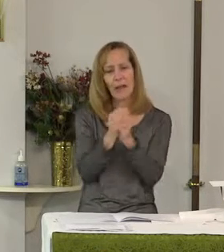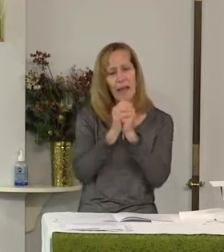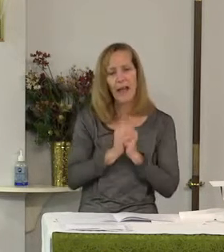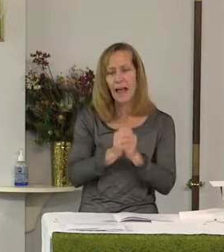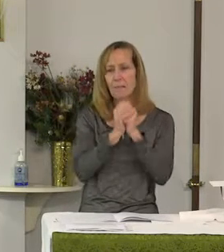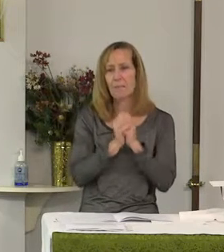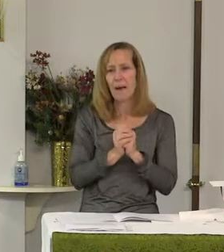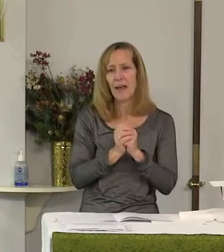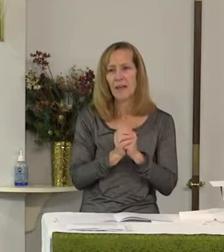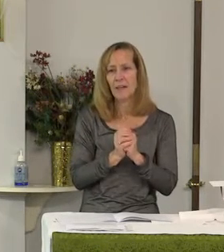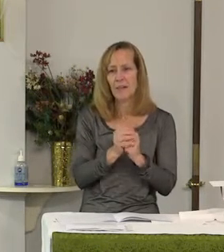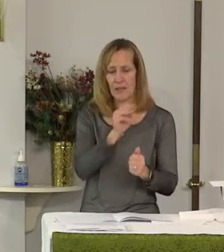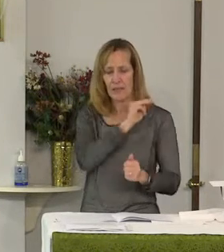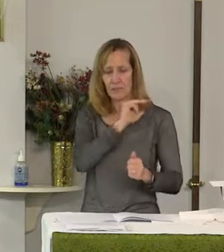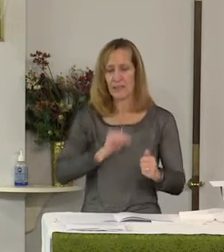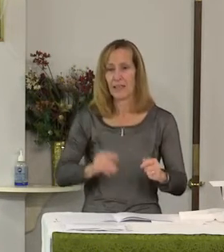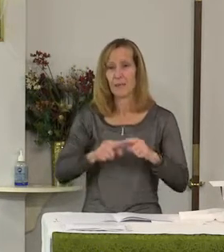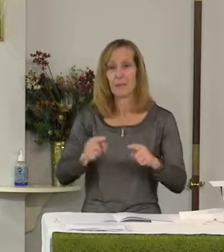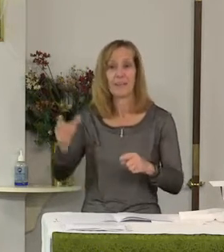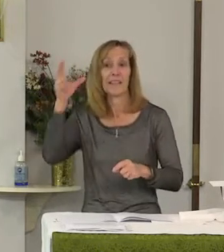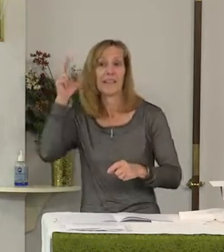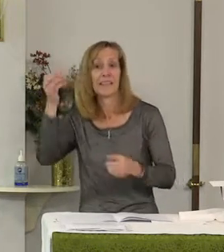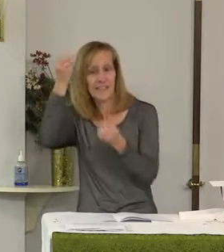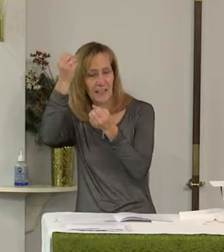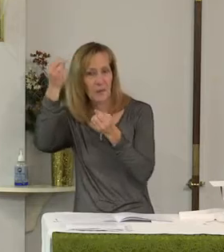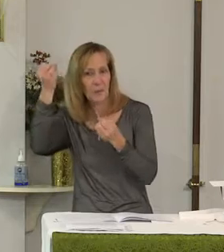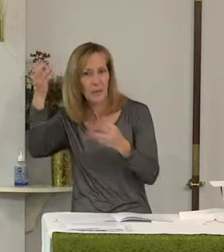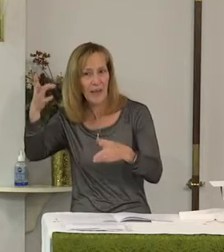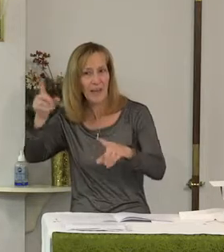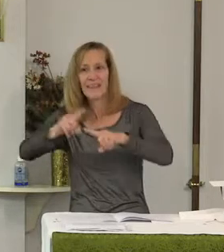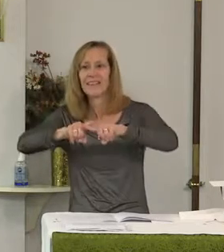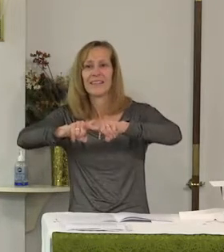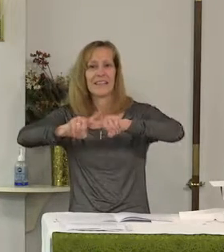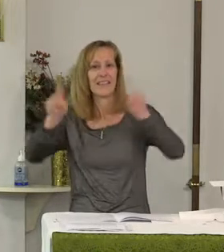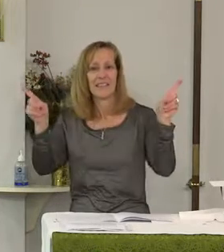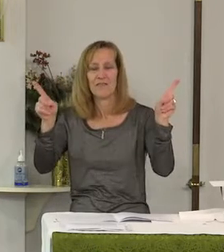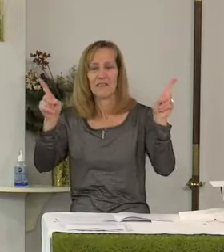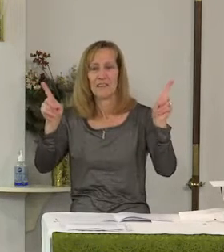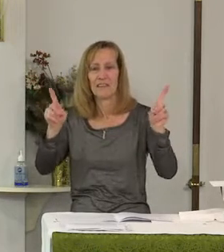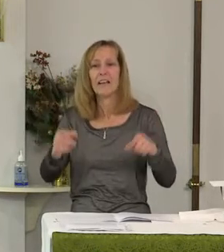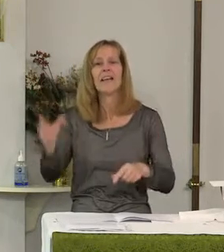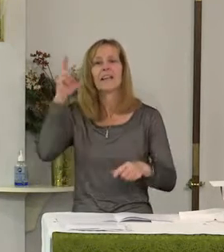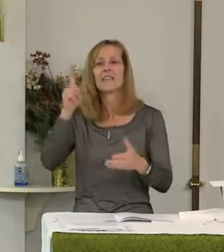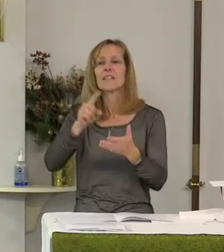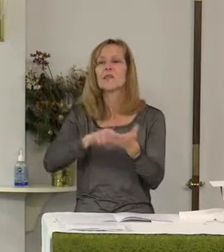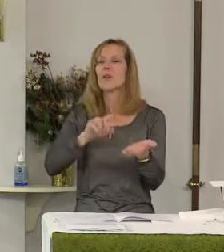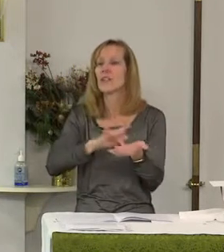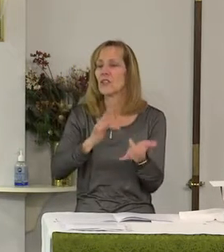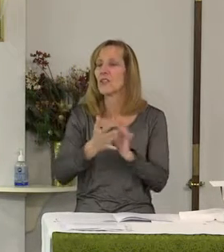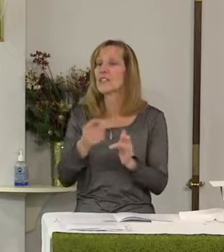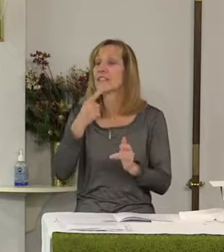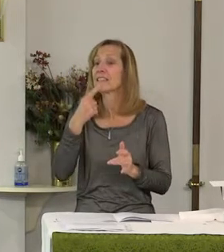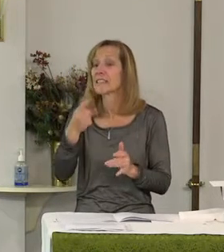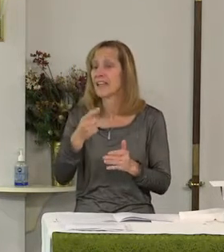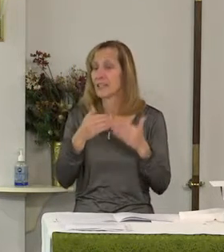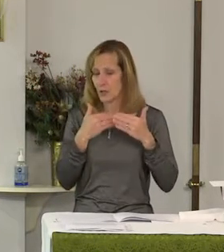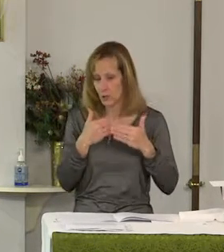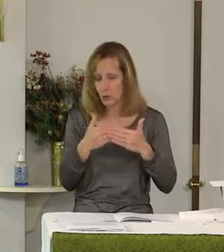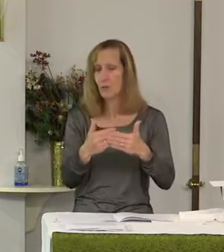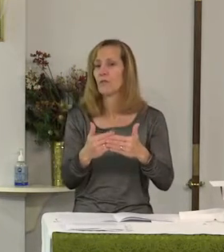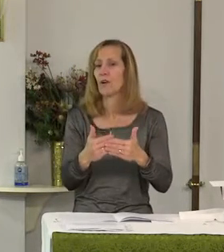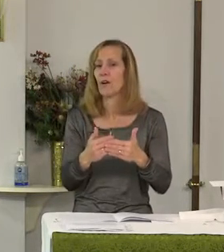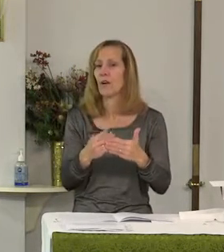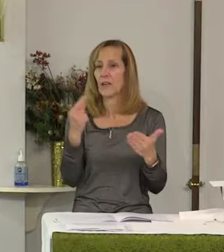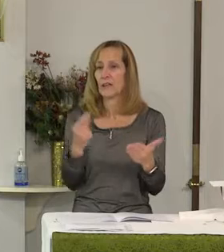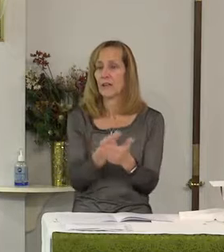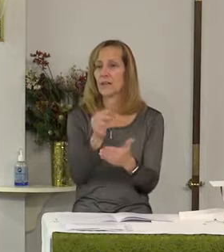To listen and obey him is something else." Listen to what Jesus has said so far in the Gospel